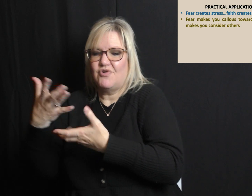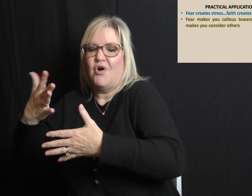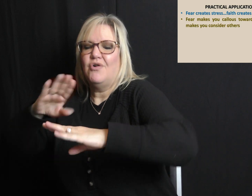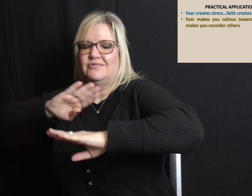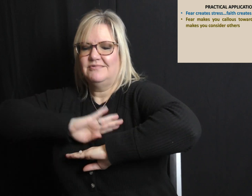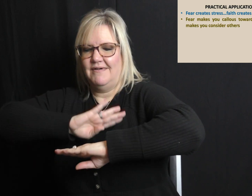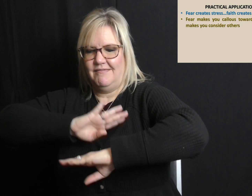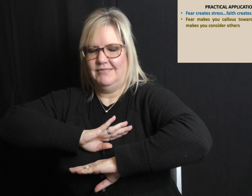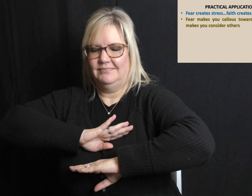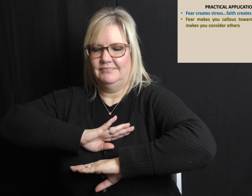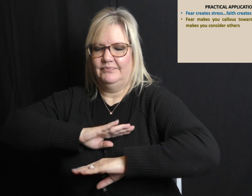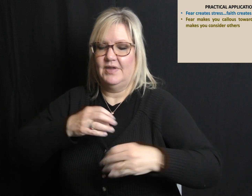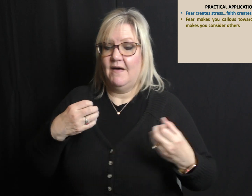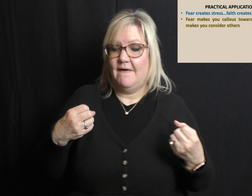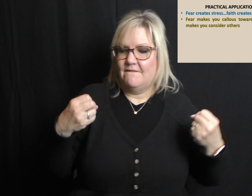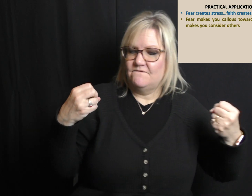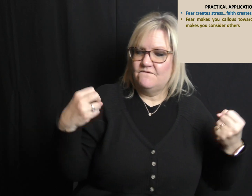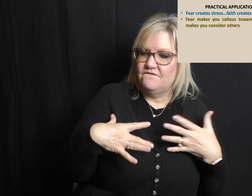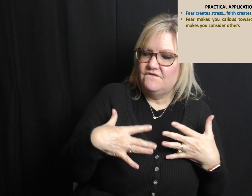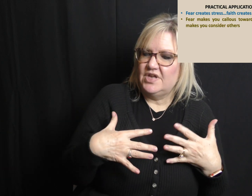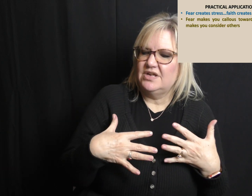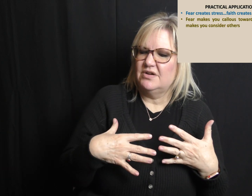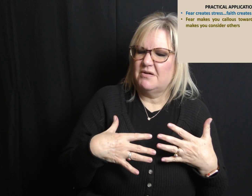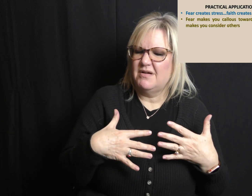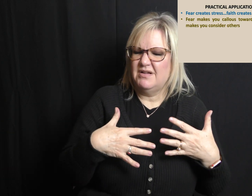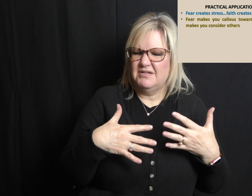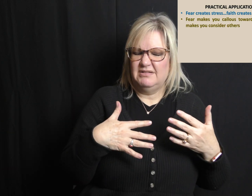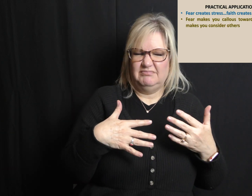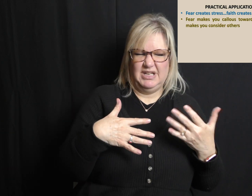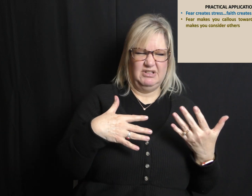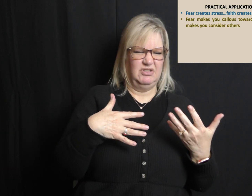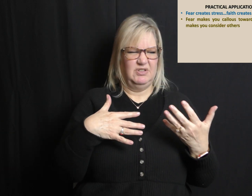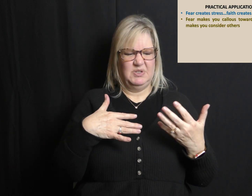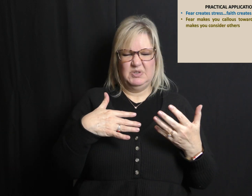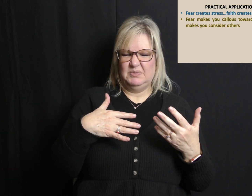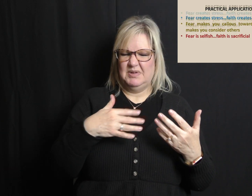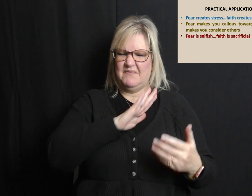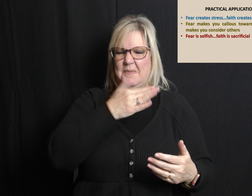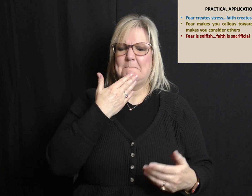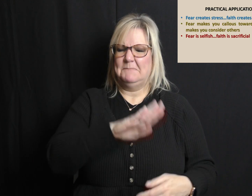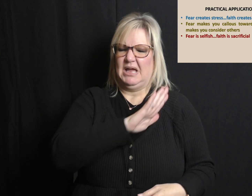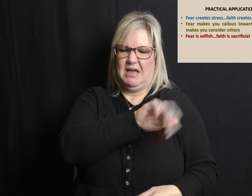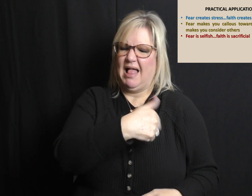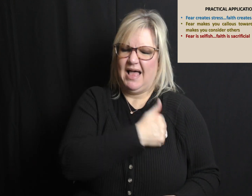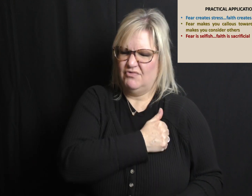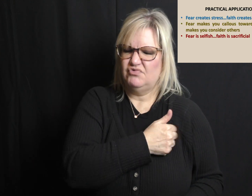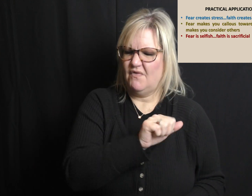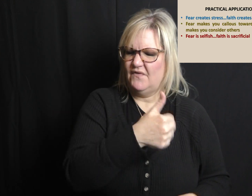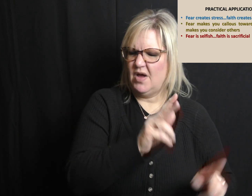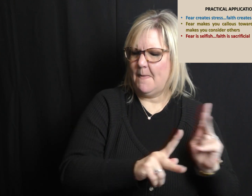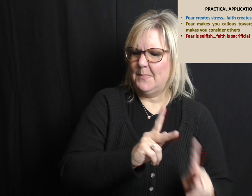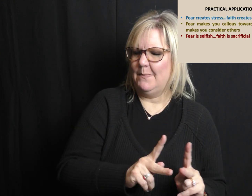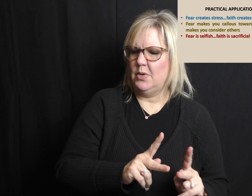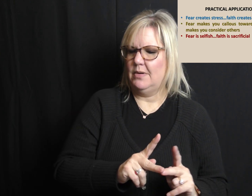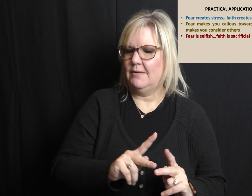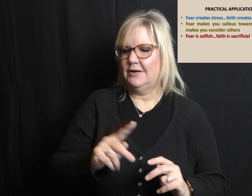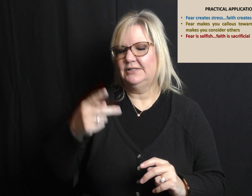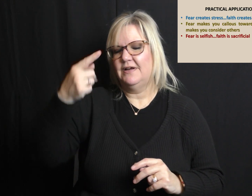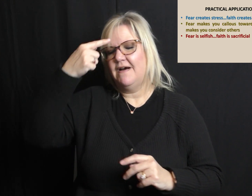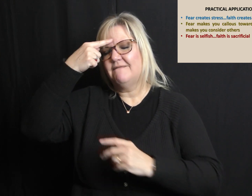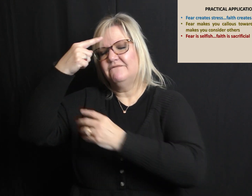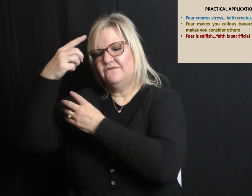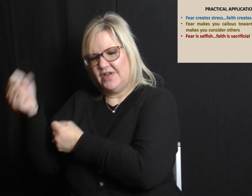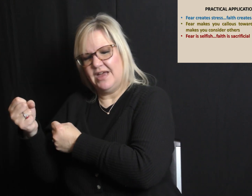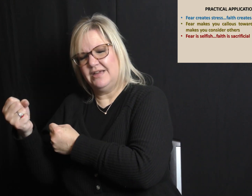you consider others. Fear is selfish. Faith